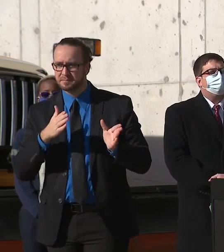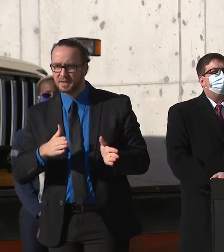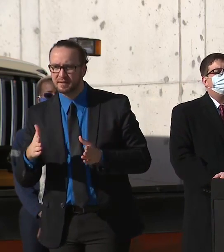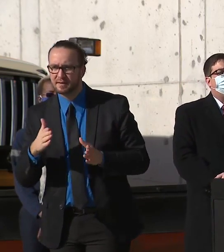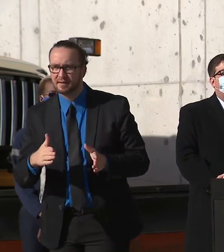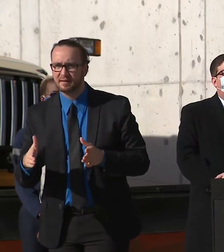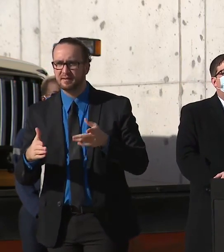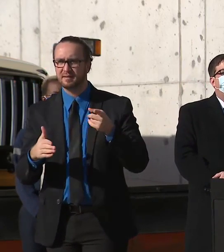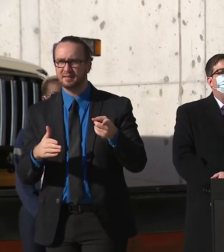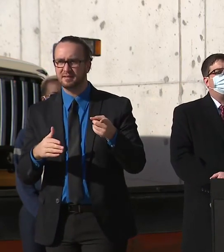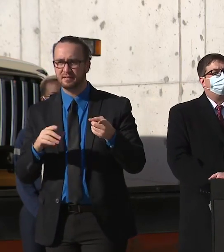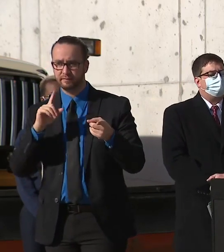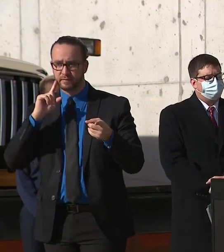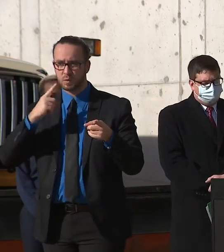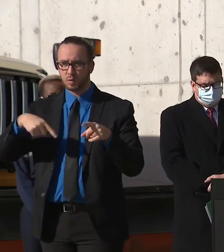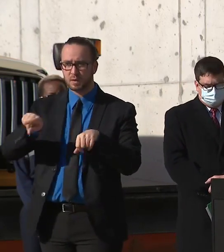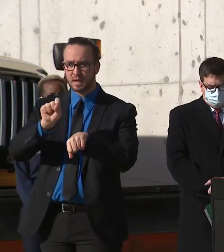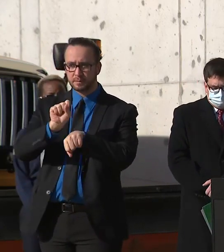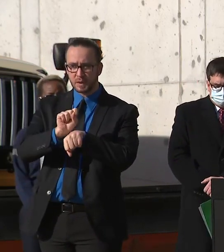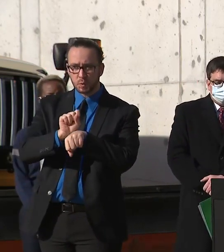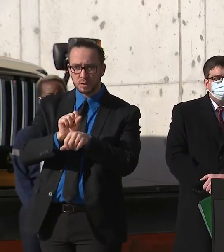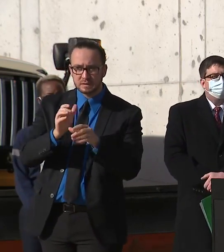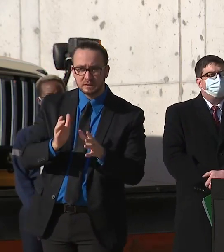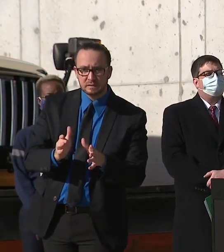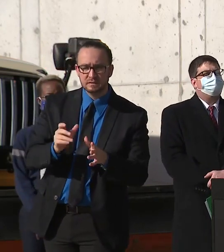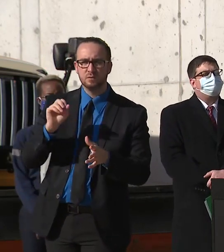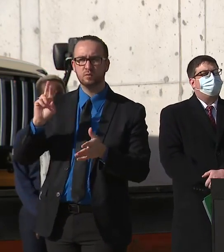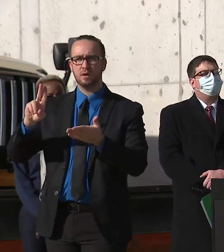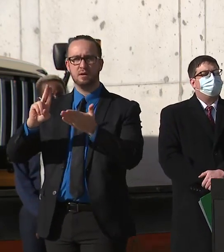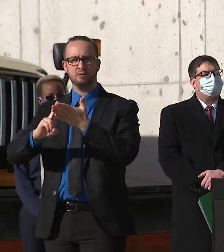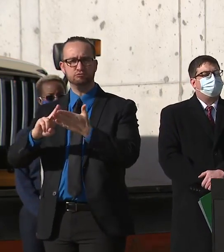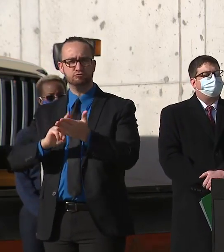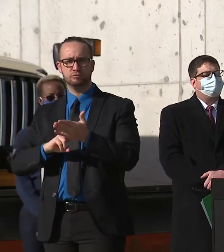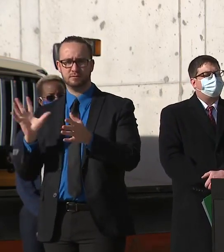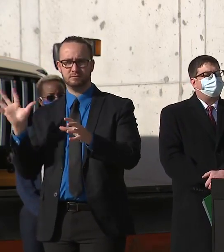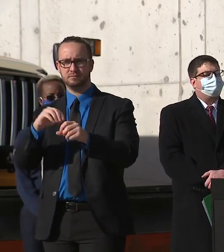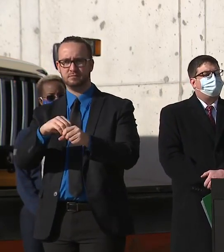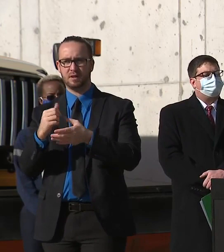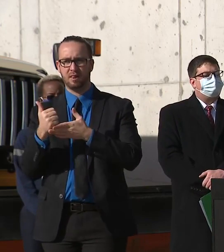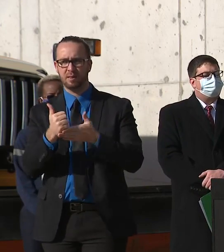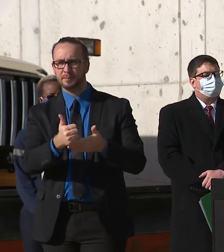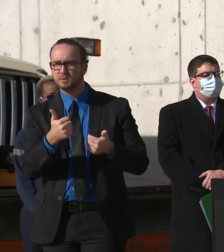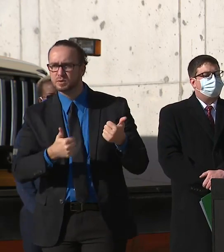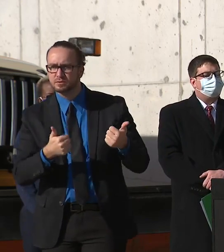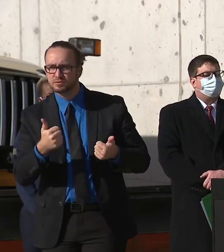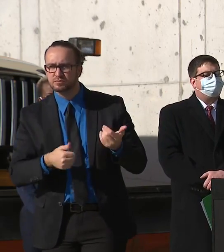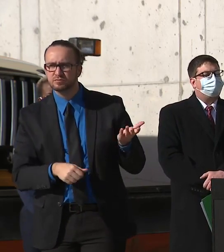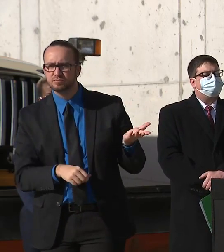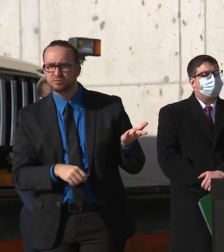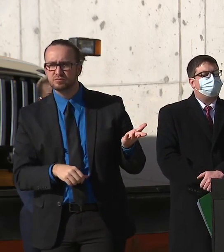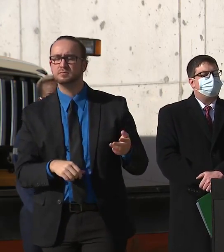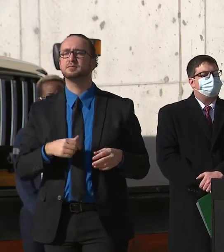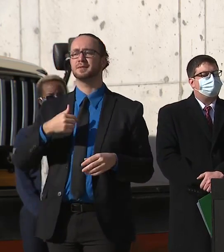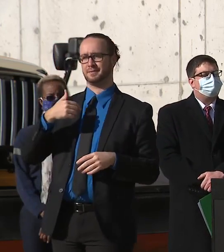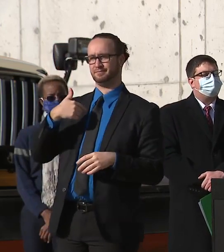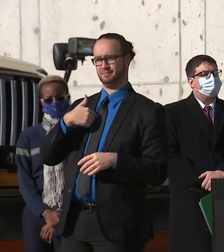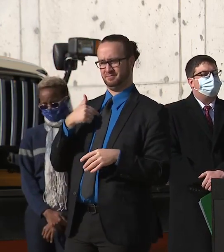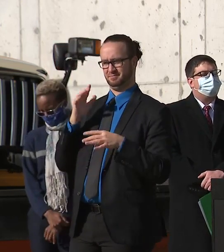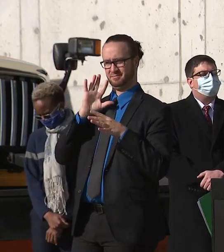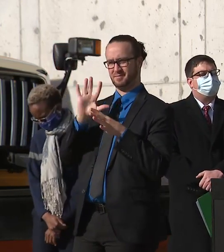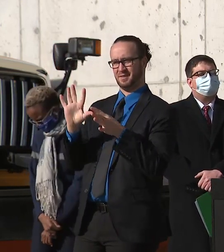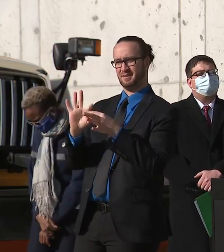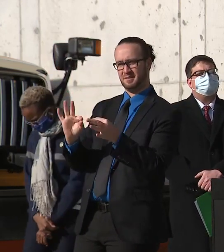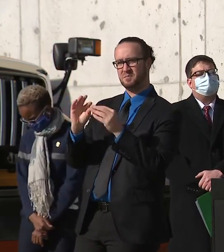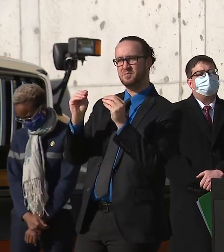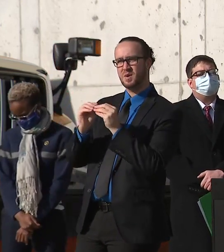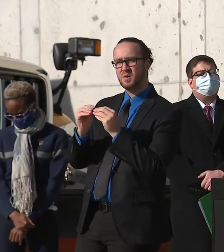contractor assist with that? So as I said, we will be giving out the further information as we move forward about how we're going to do it, and I'll just ask